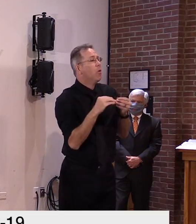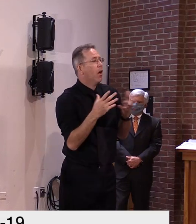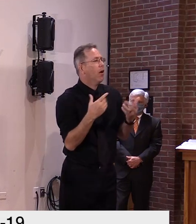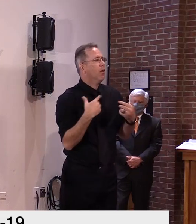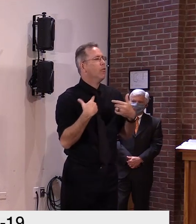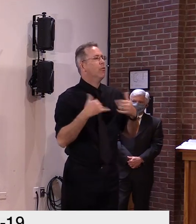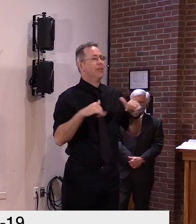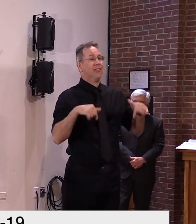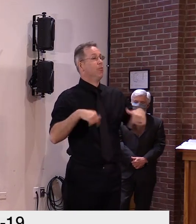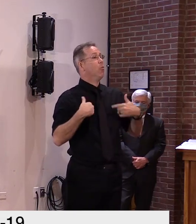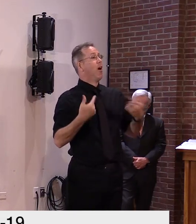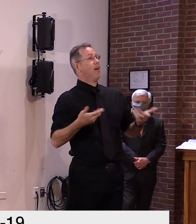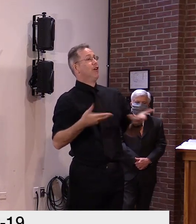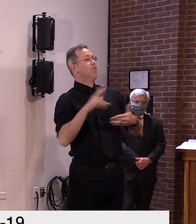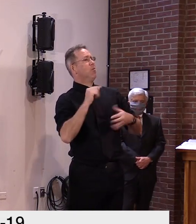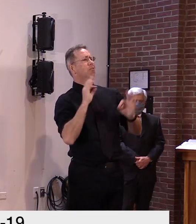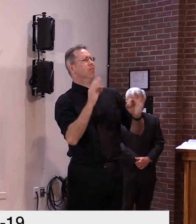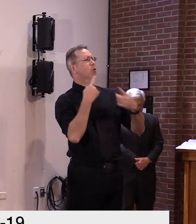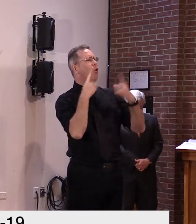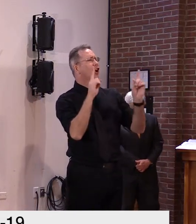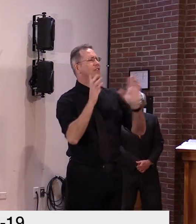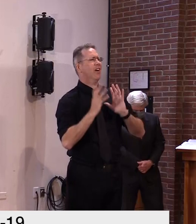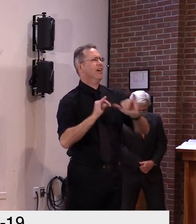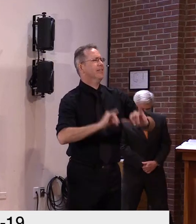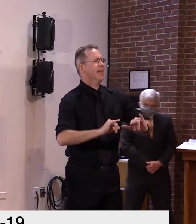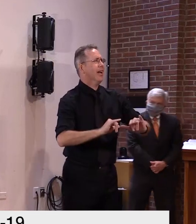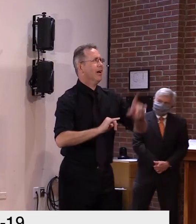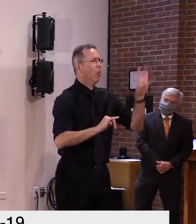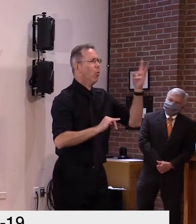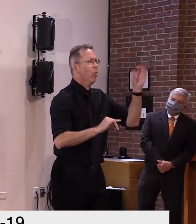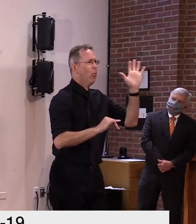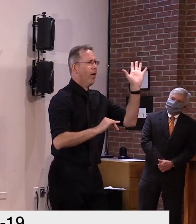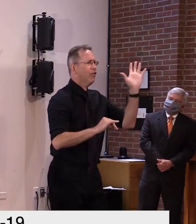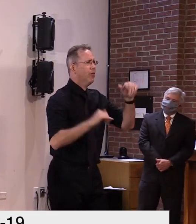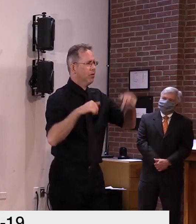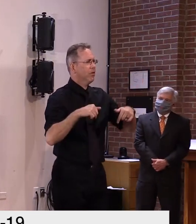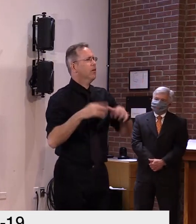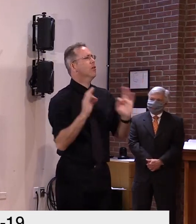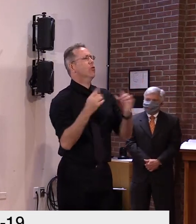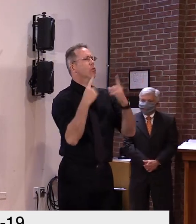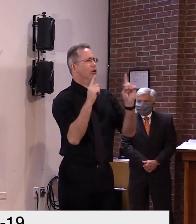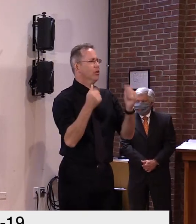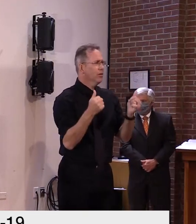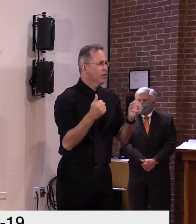and we didn't have to maintain that posture for a tremendously long period of time.